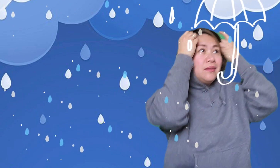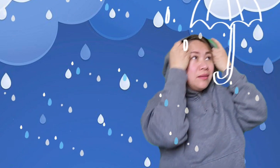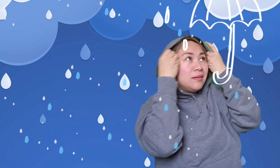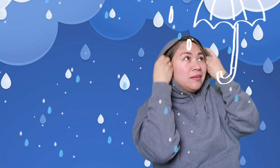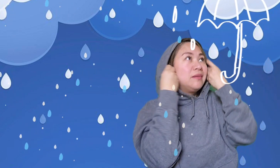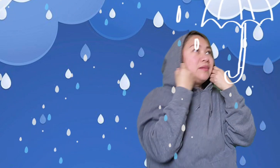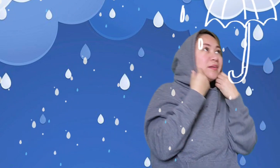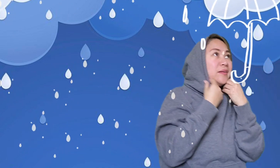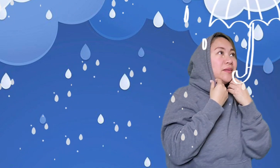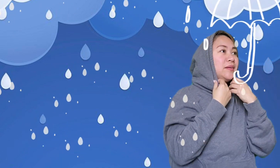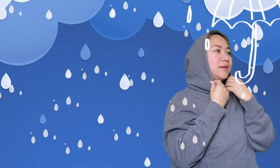away